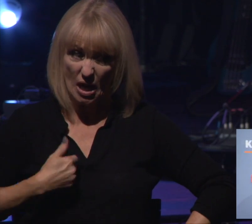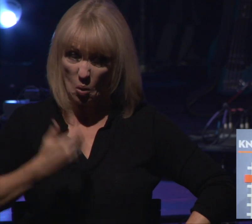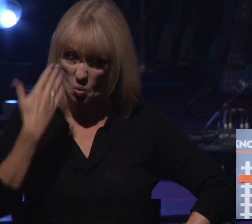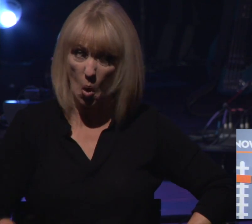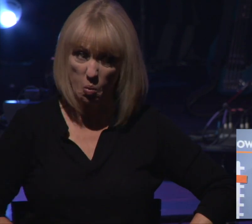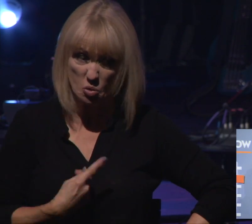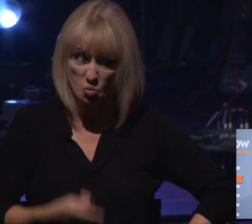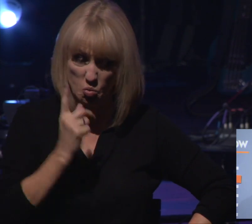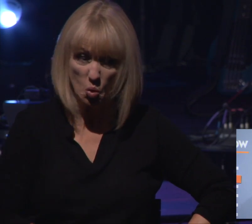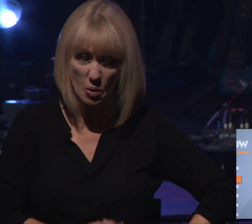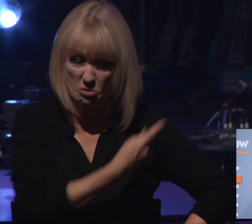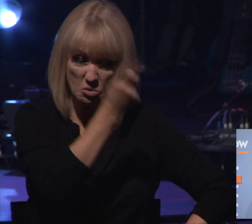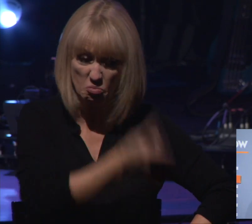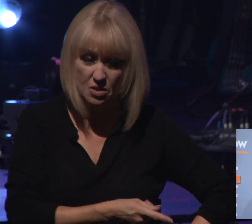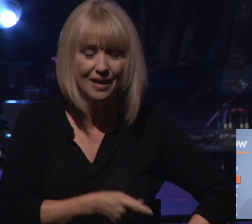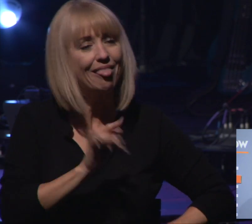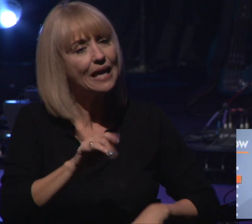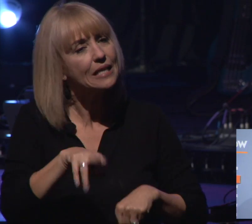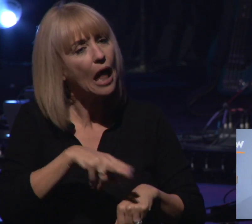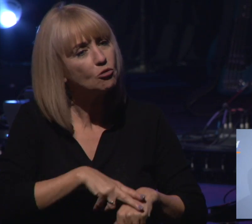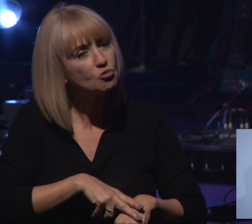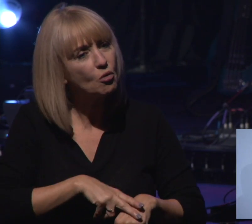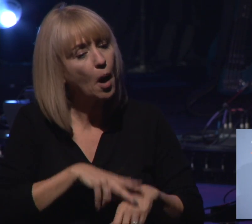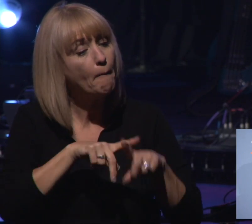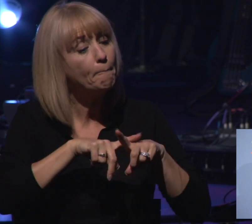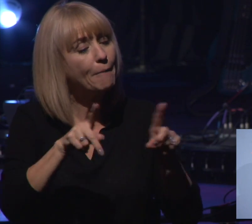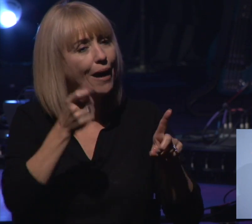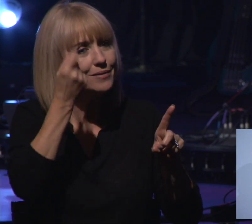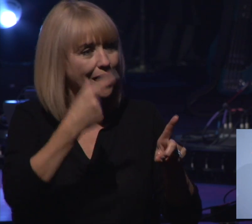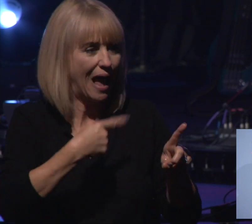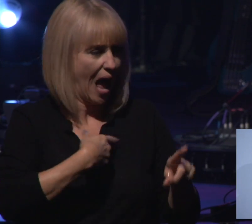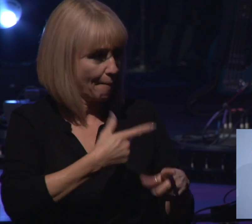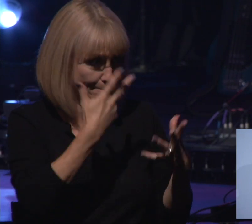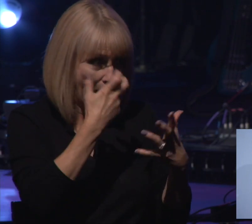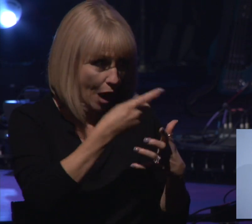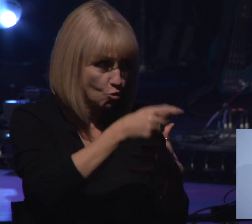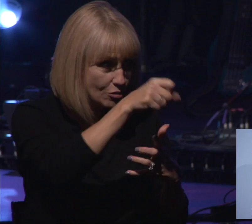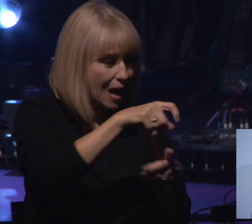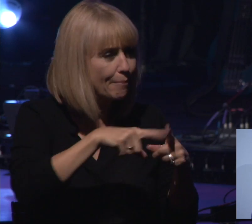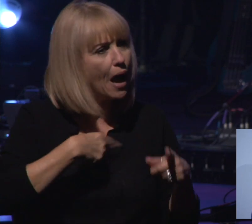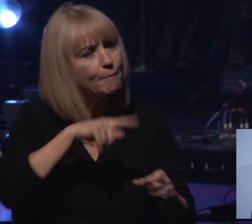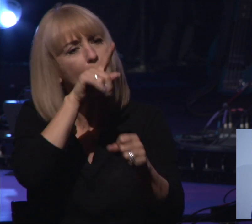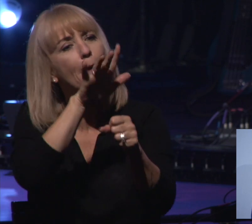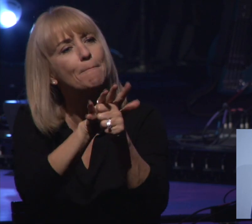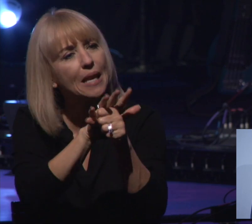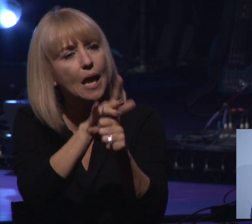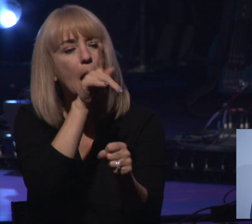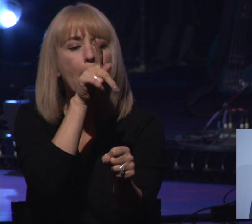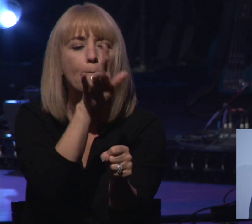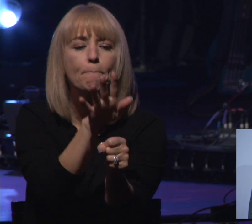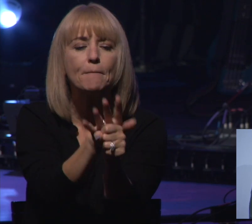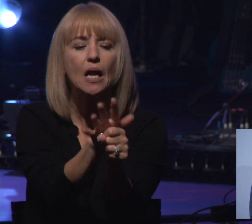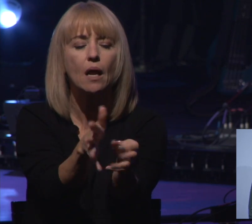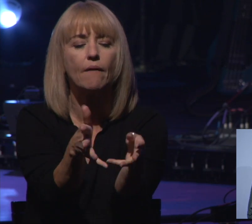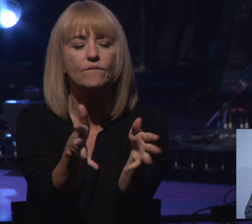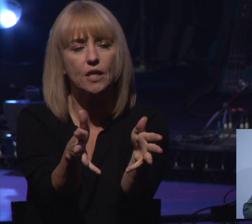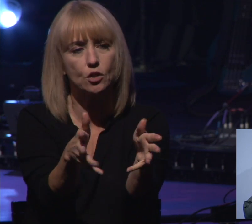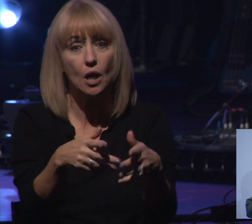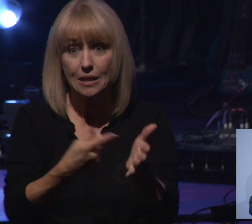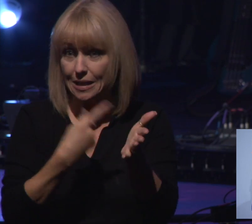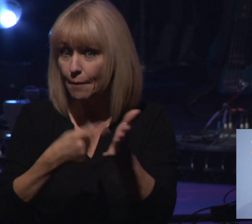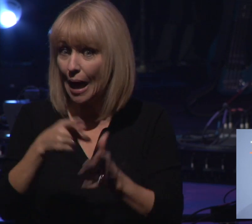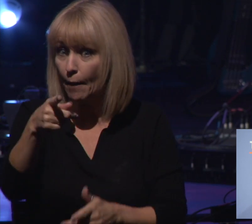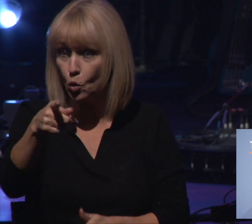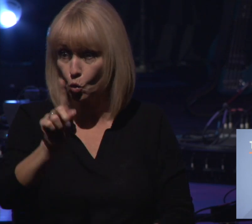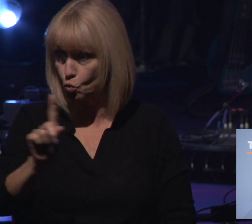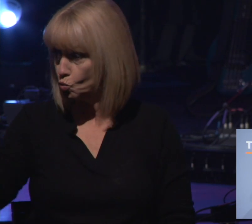but that's natural. Supernatural is when you say, but I'm committed to you, and we're going to figure this out. Those times when you retreat